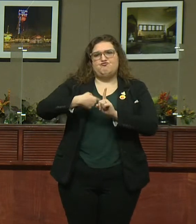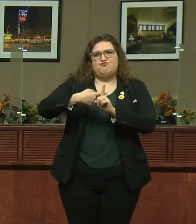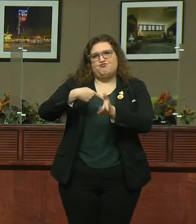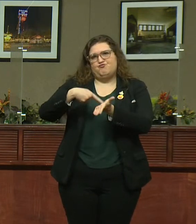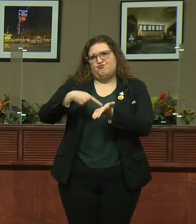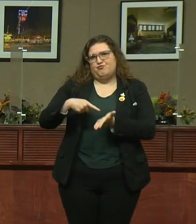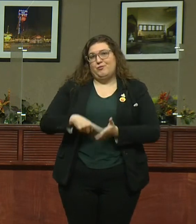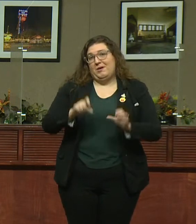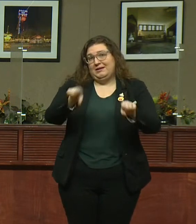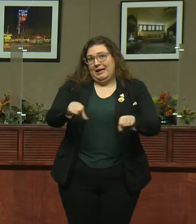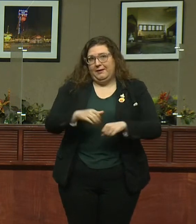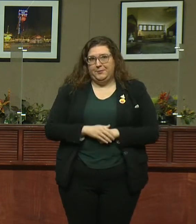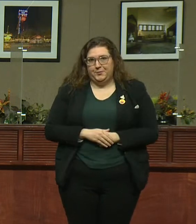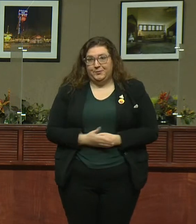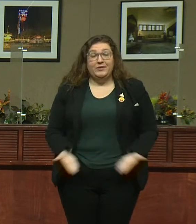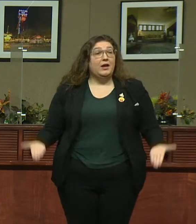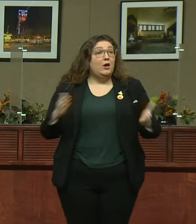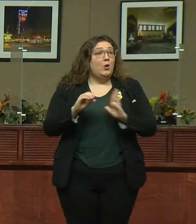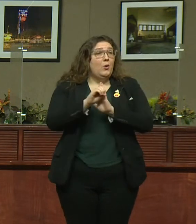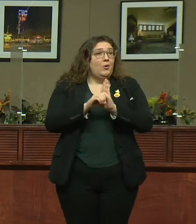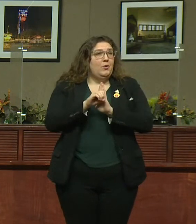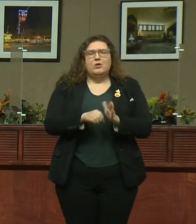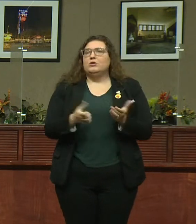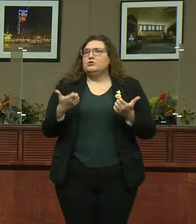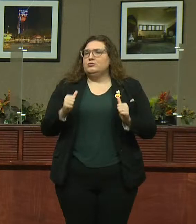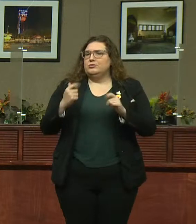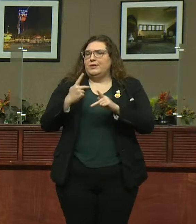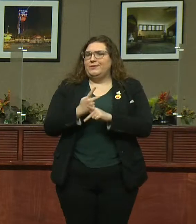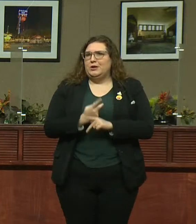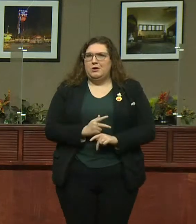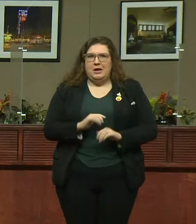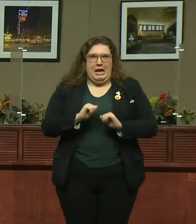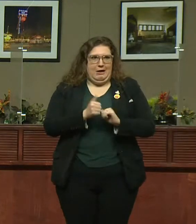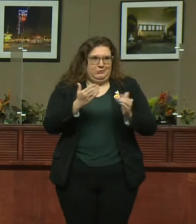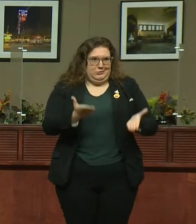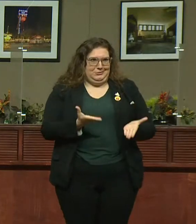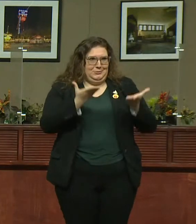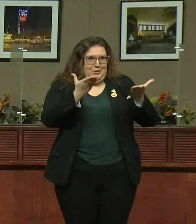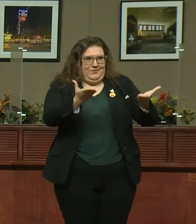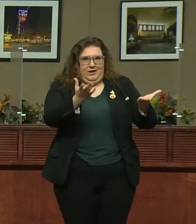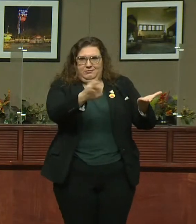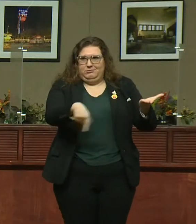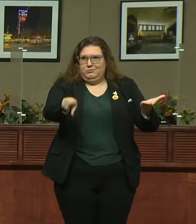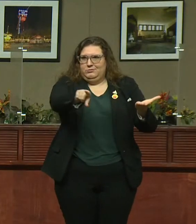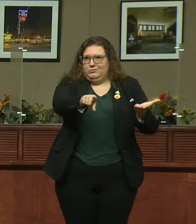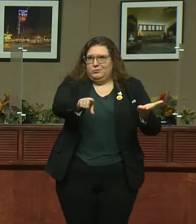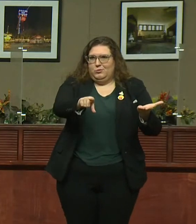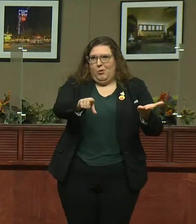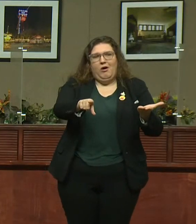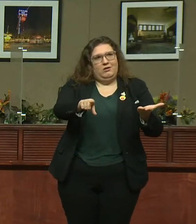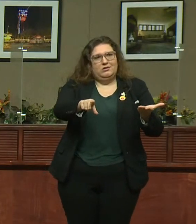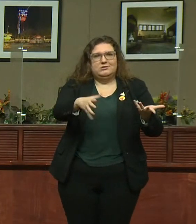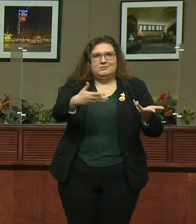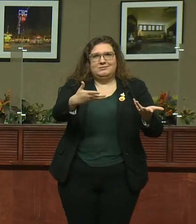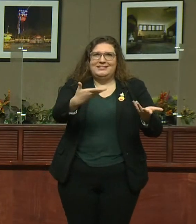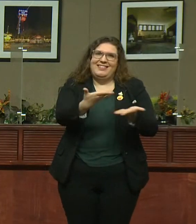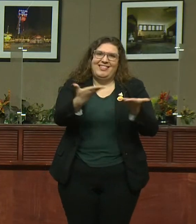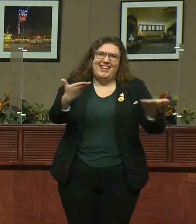As a city, we've continued to work on ways to provide amenities for our residents to safely